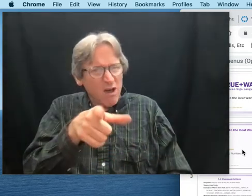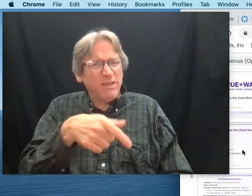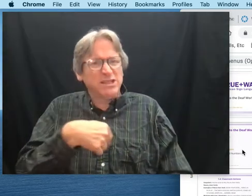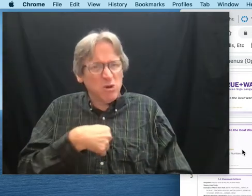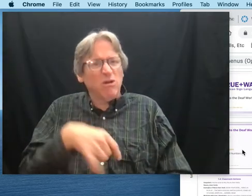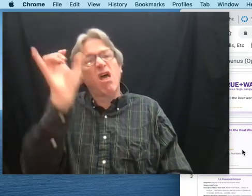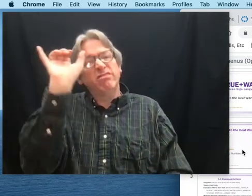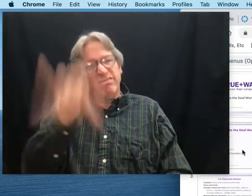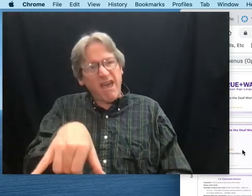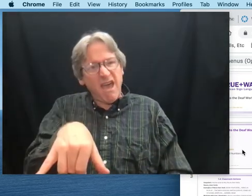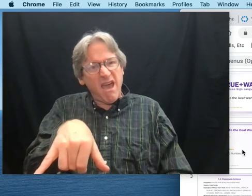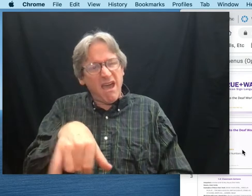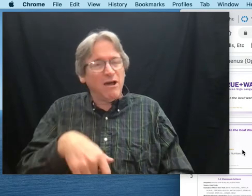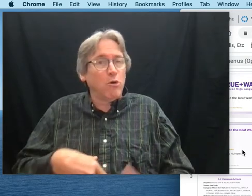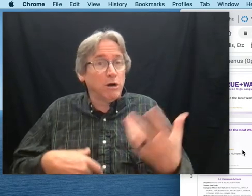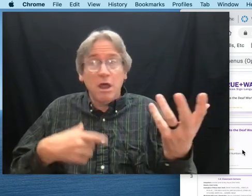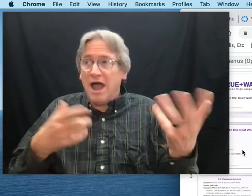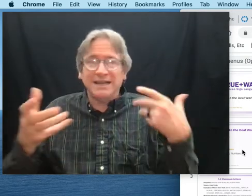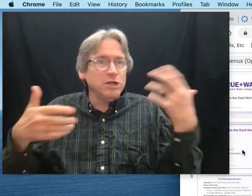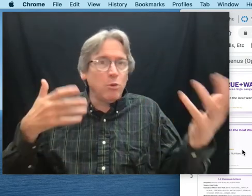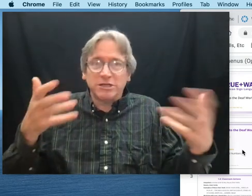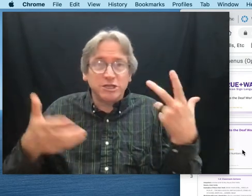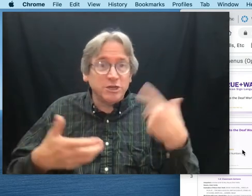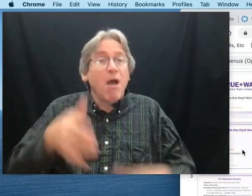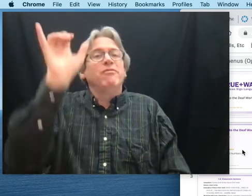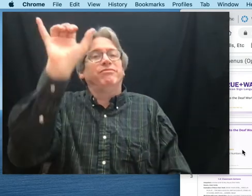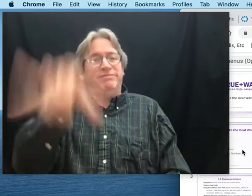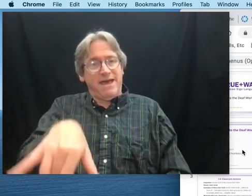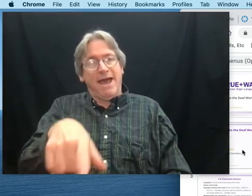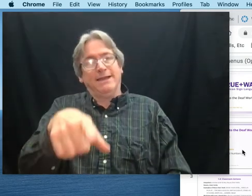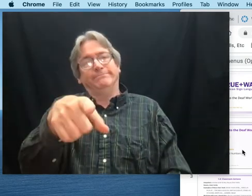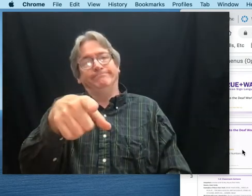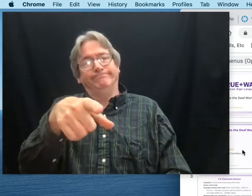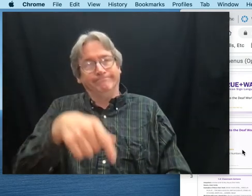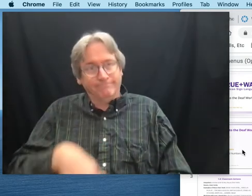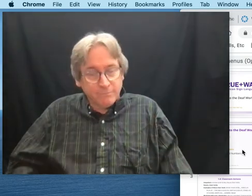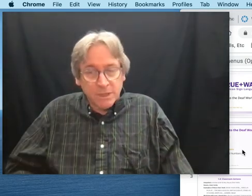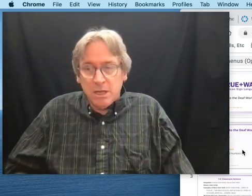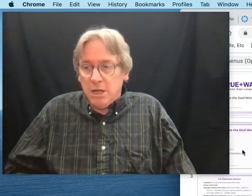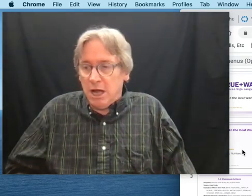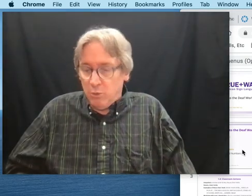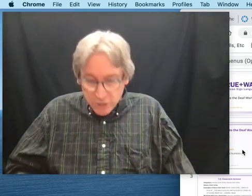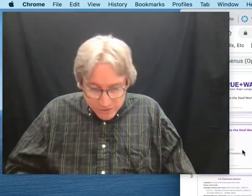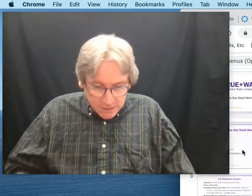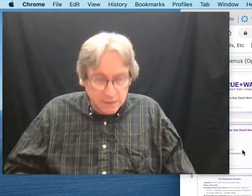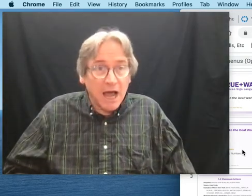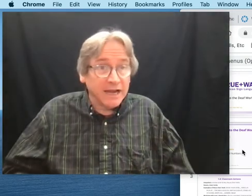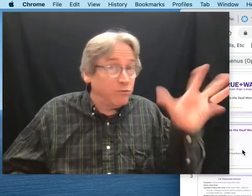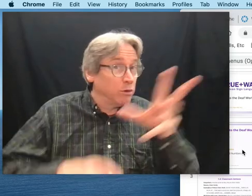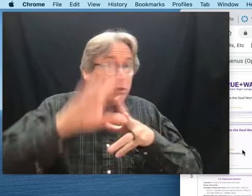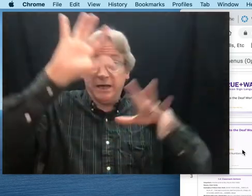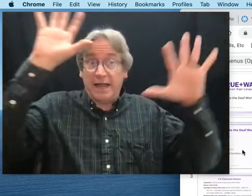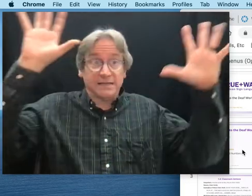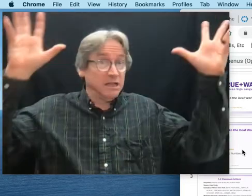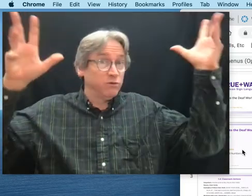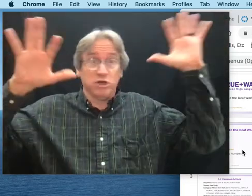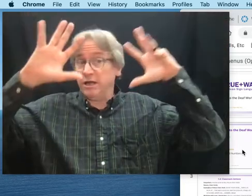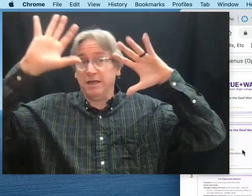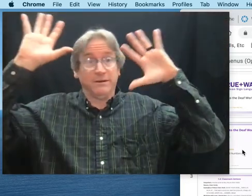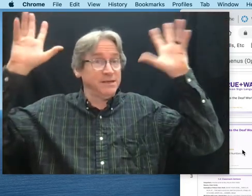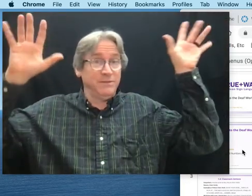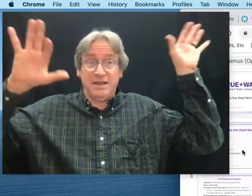that. Oh, that's cool. That. Or I didn't know what to do. That. We use it a lot if we're in ASL,